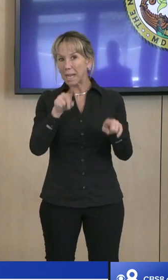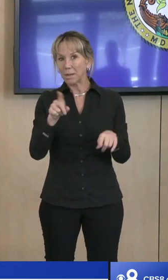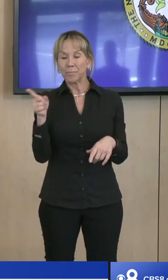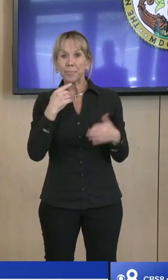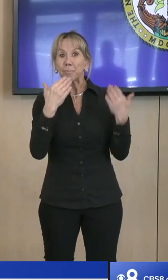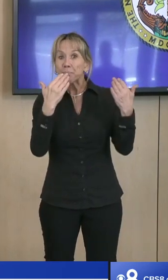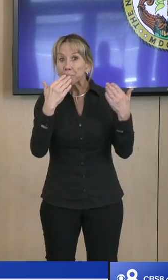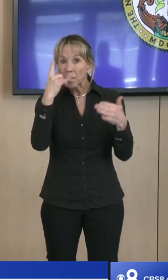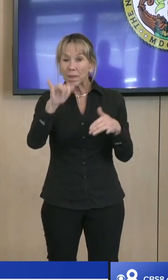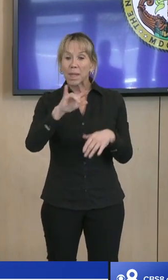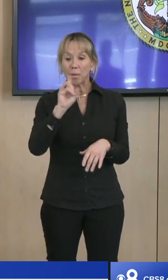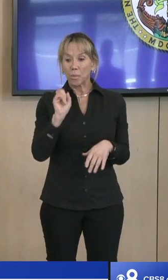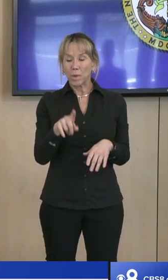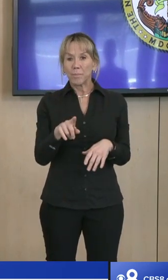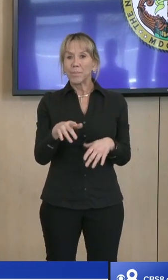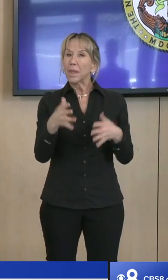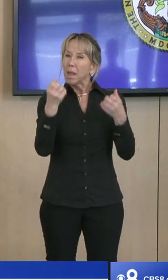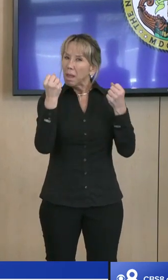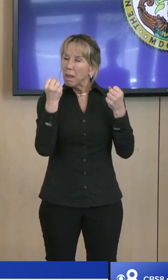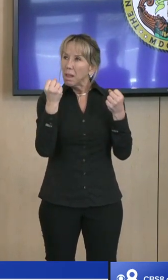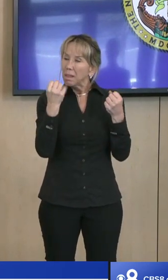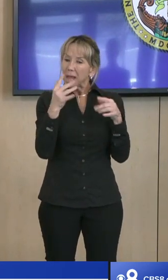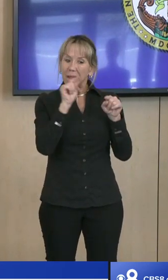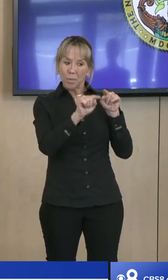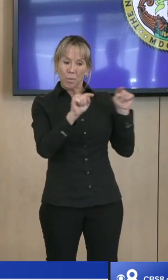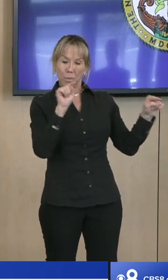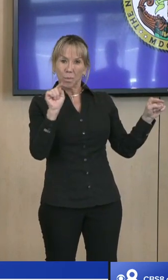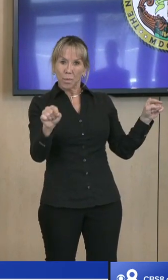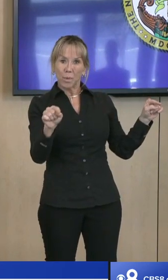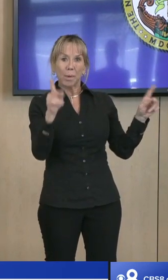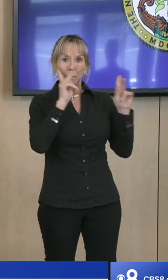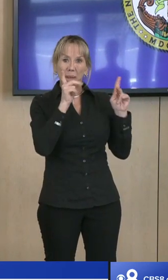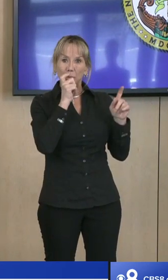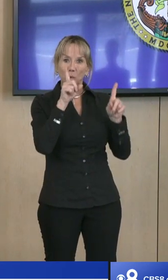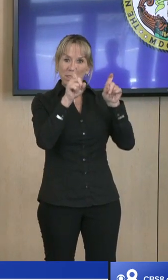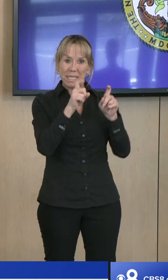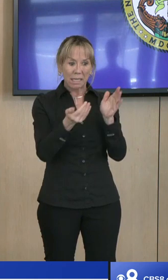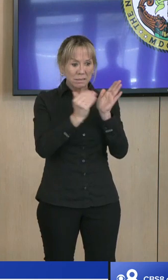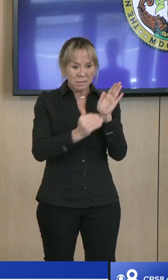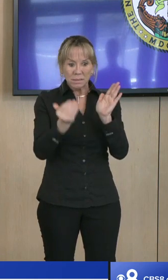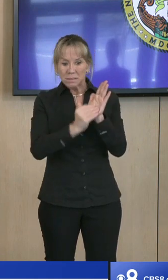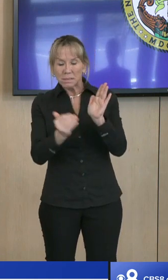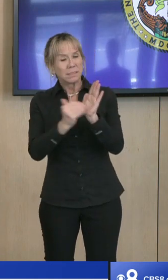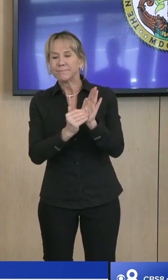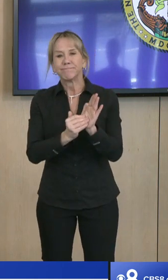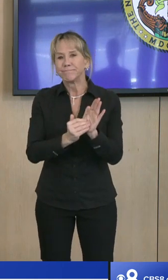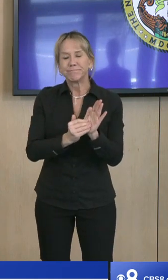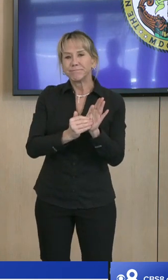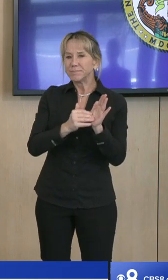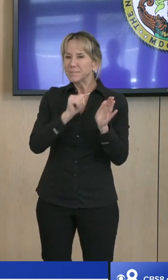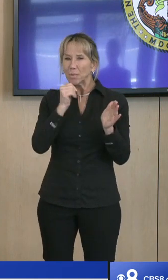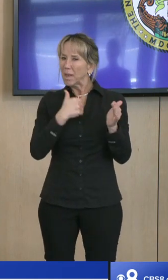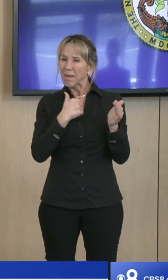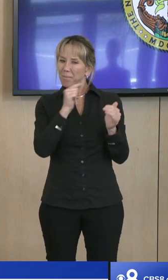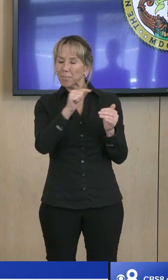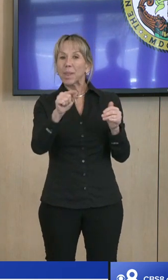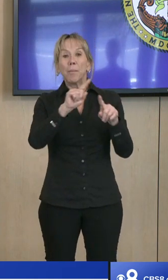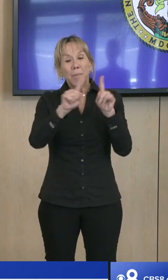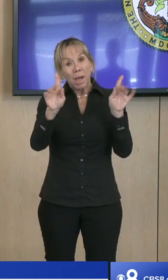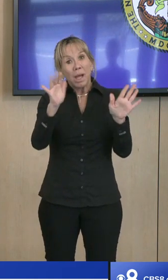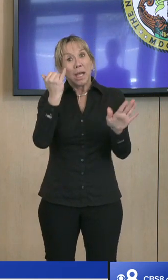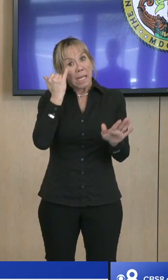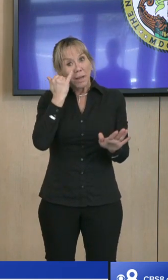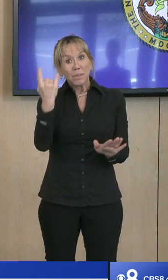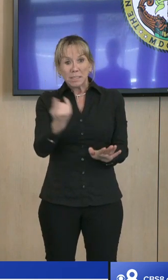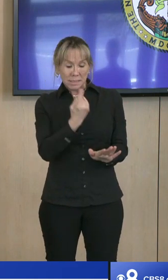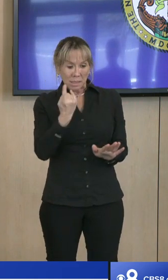don't have too many examples of individuals being serially tested, but I can tell you that the single largest reason that there may be